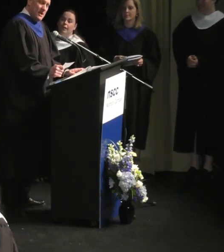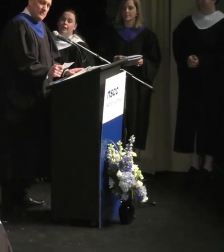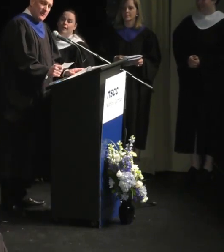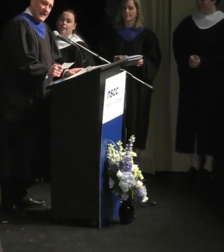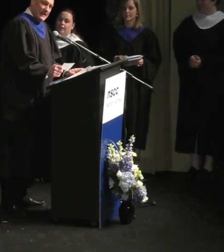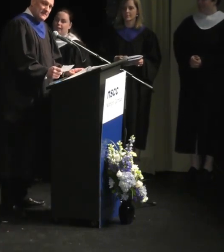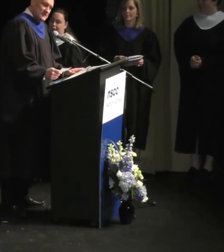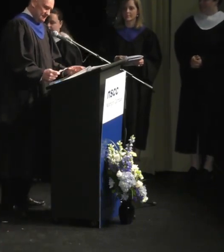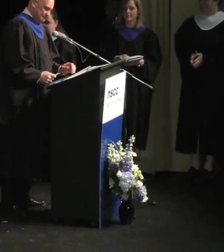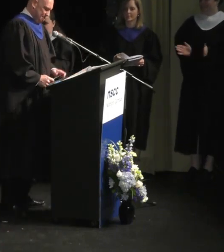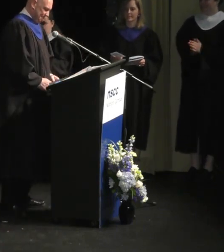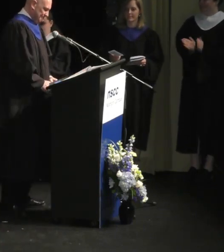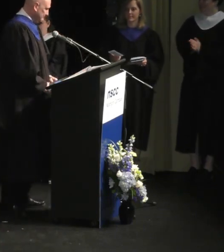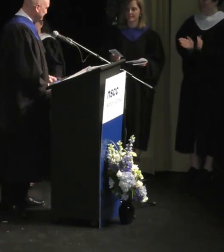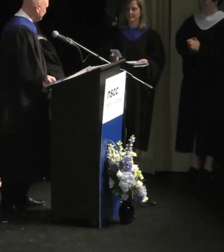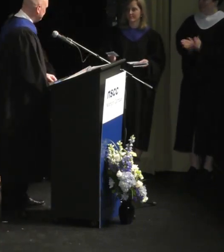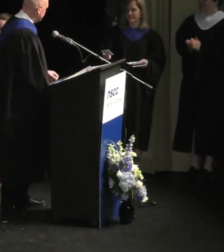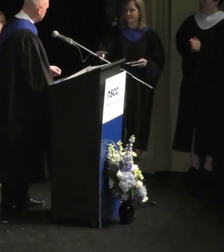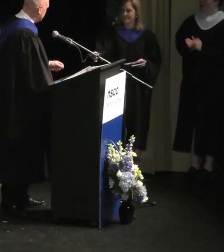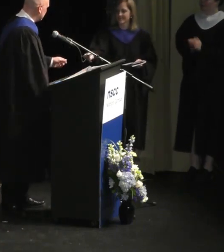Jessica Momberket.